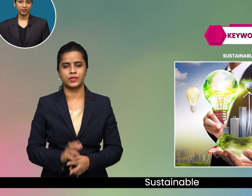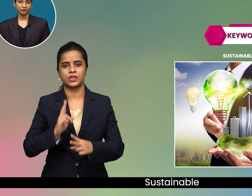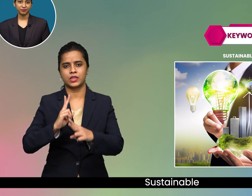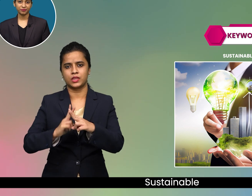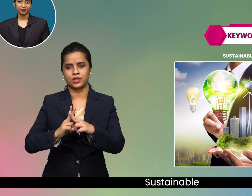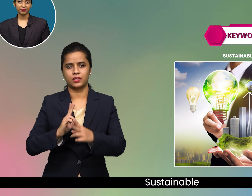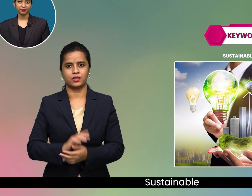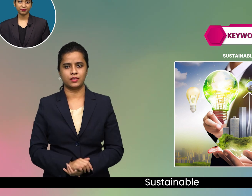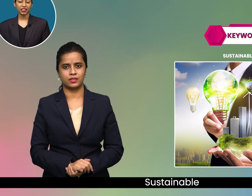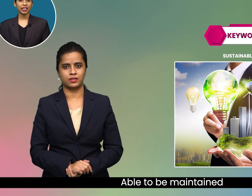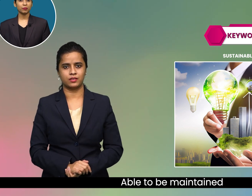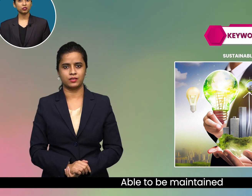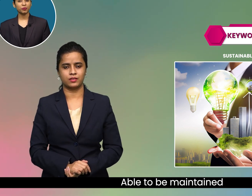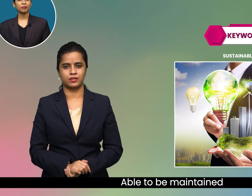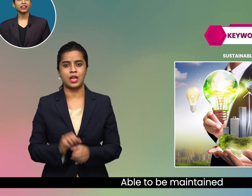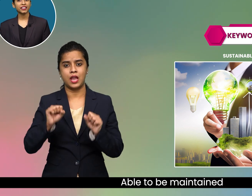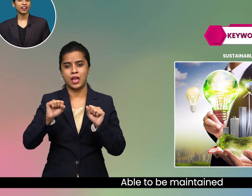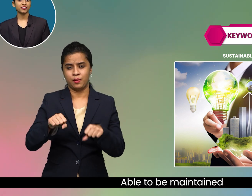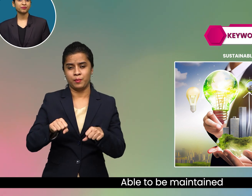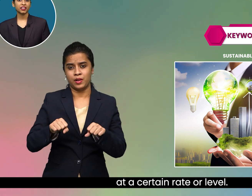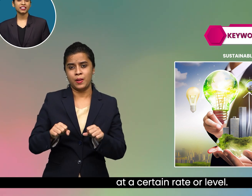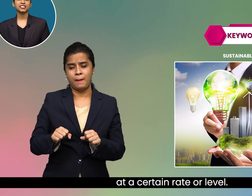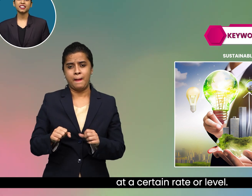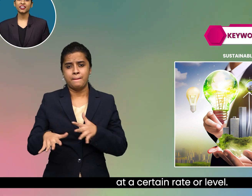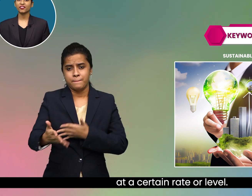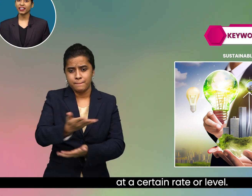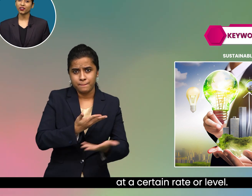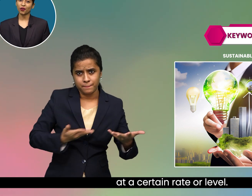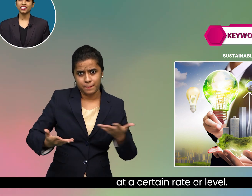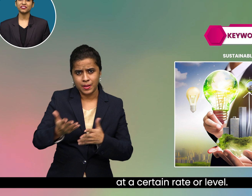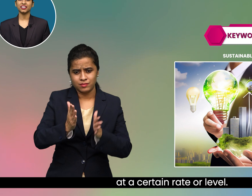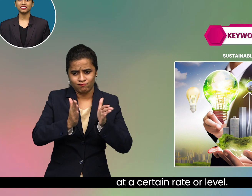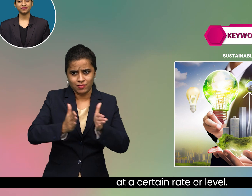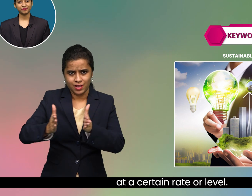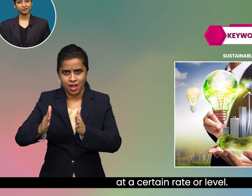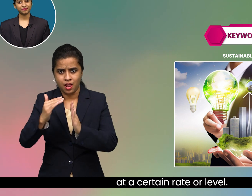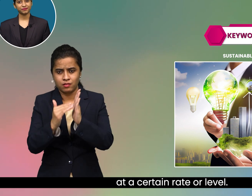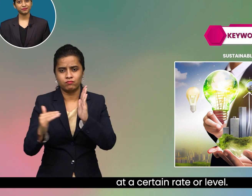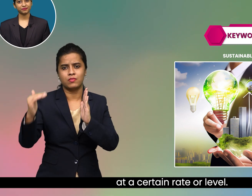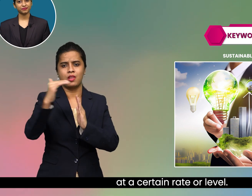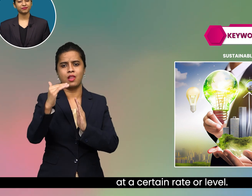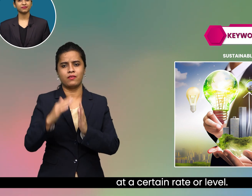Sustainable. Able to be maintained at a certain rate or level.